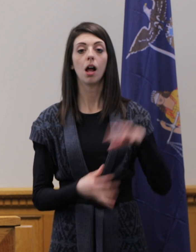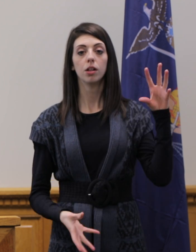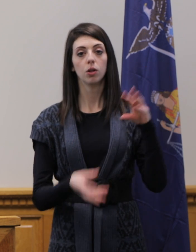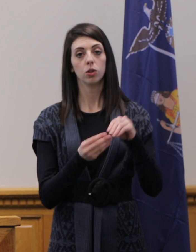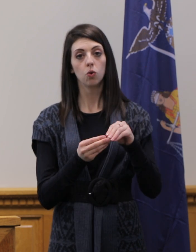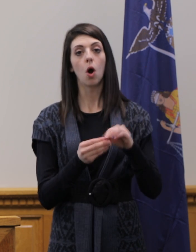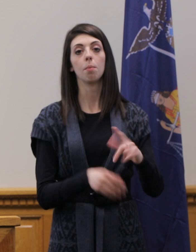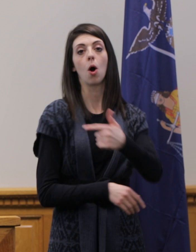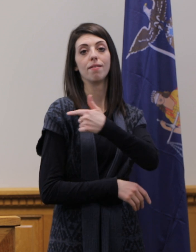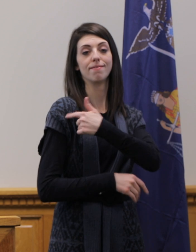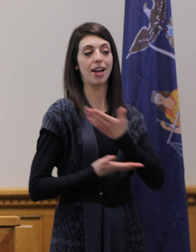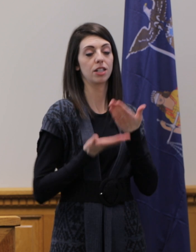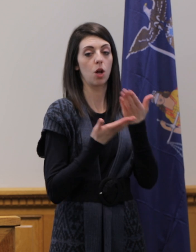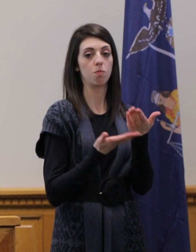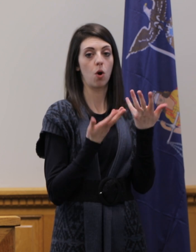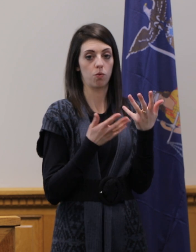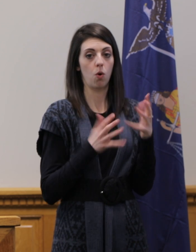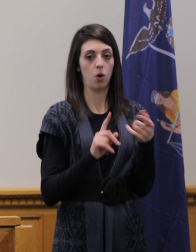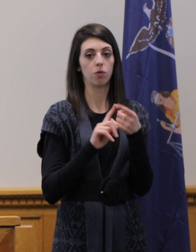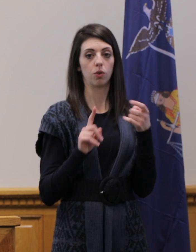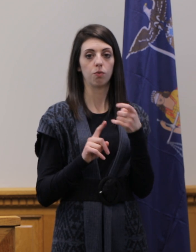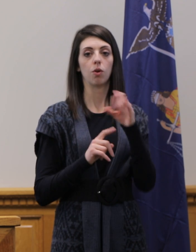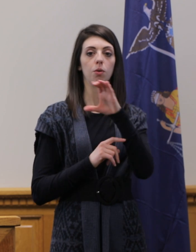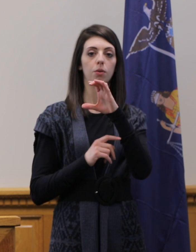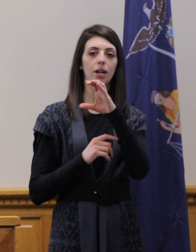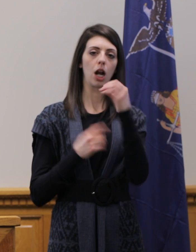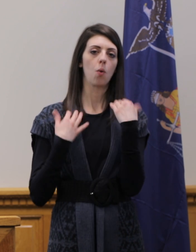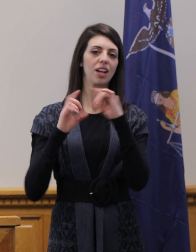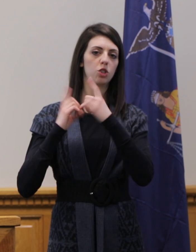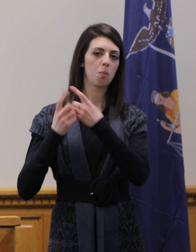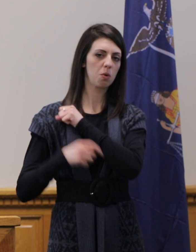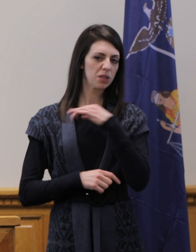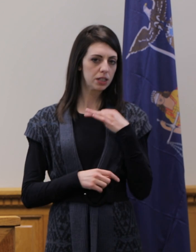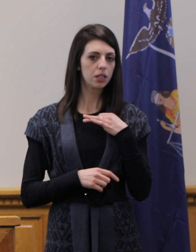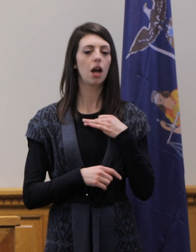number vaccinated by County Health Department staff,